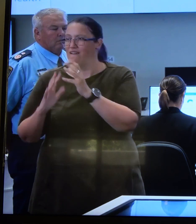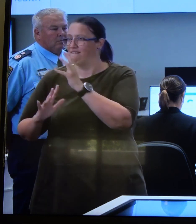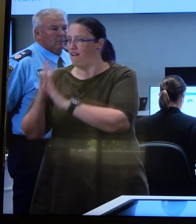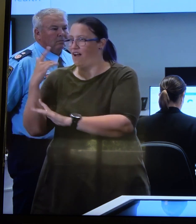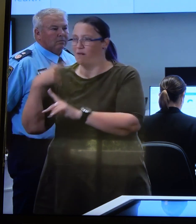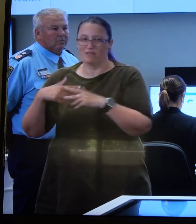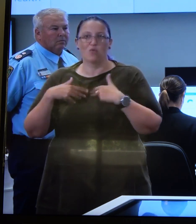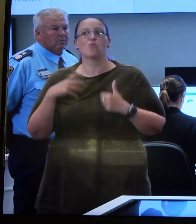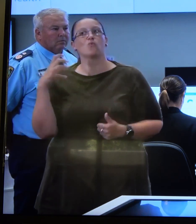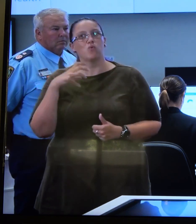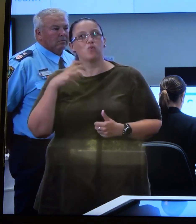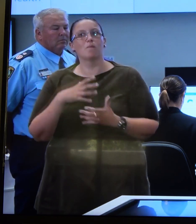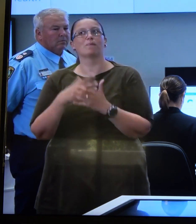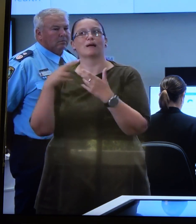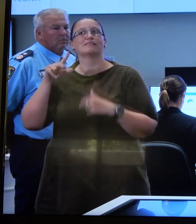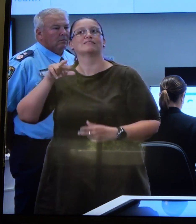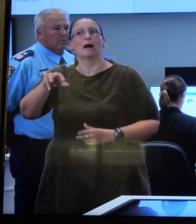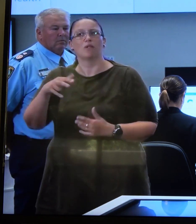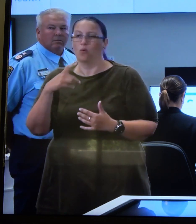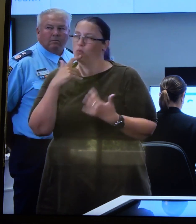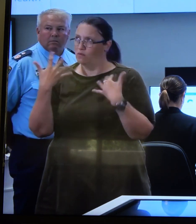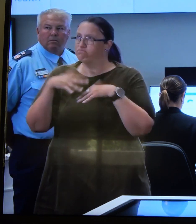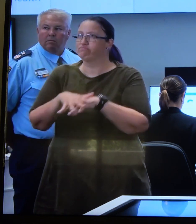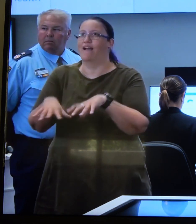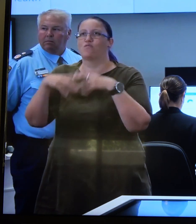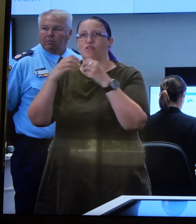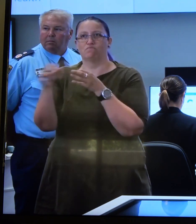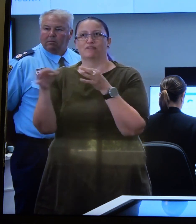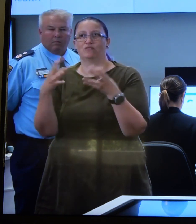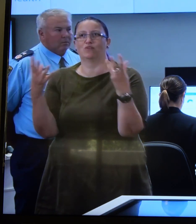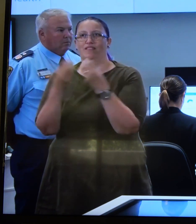also challenging. So that will be completely integrated.